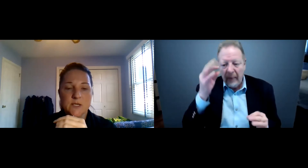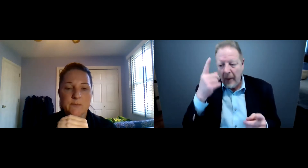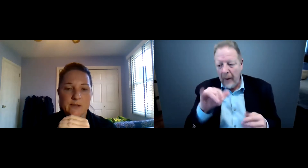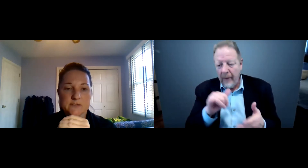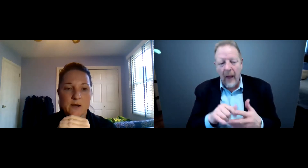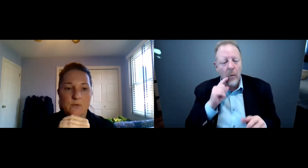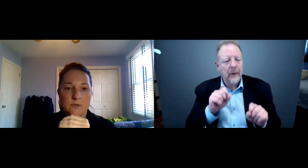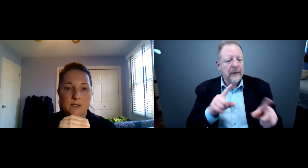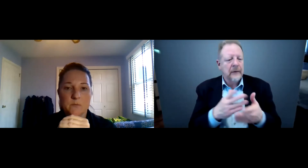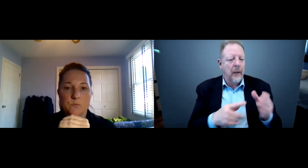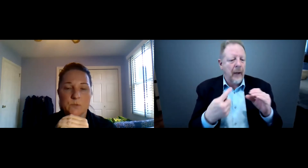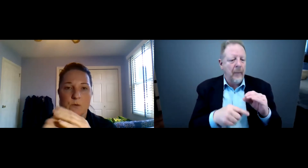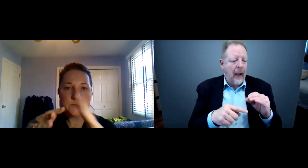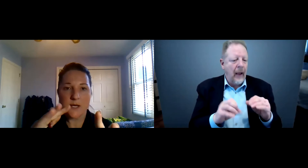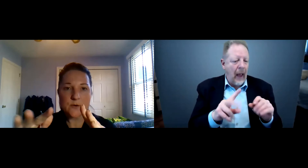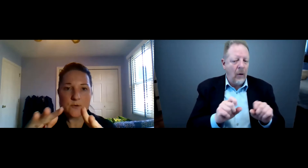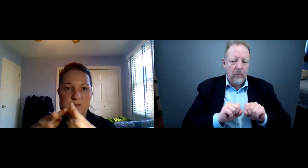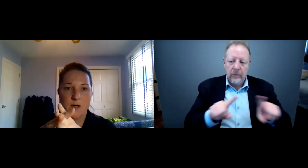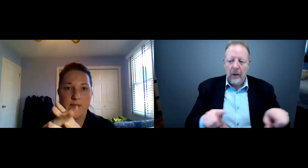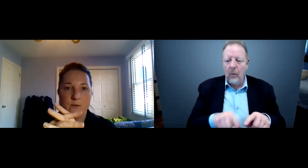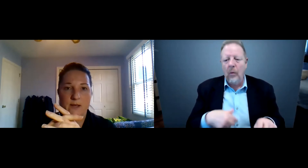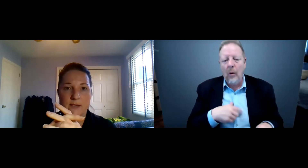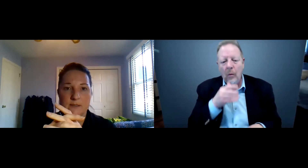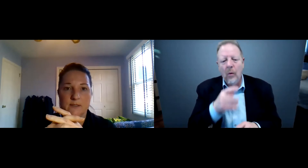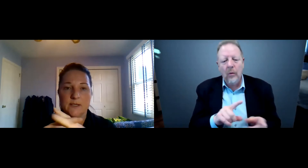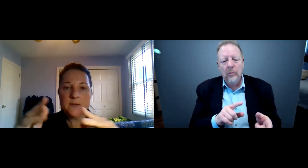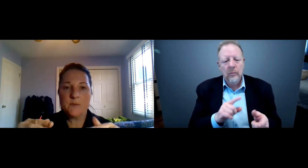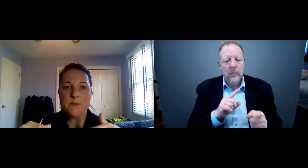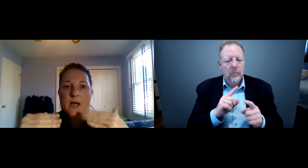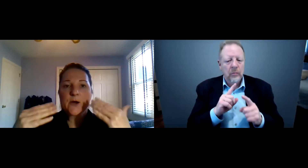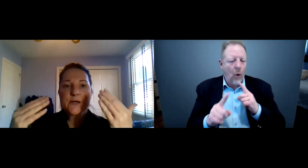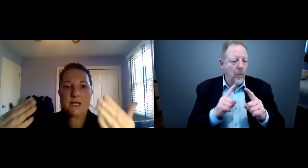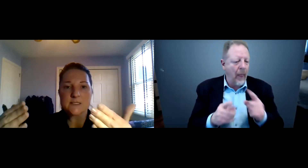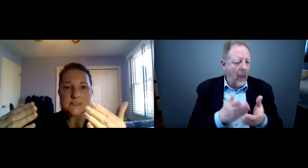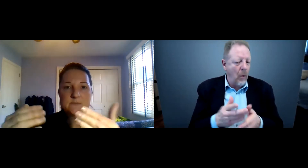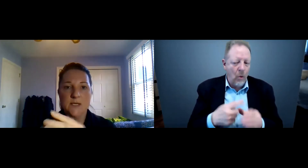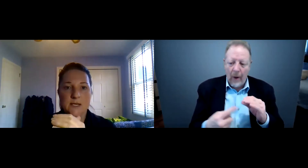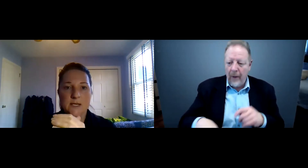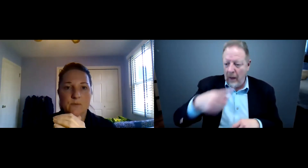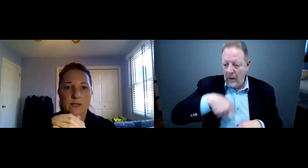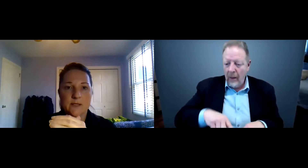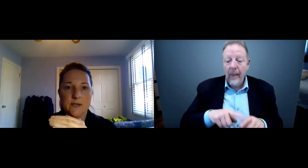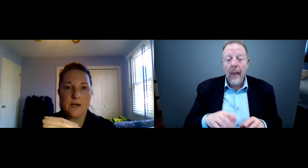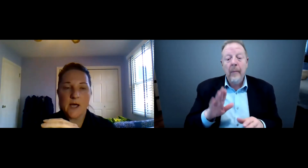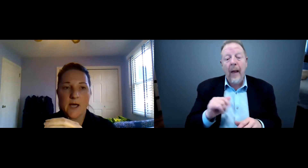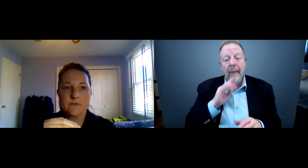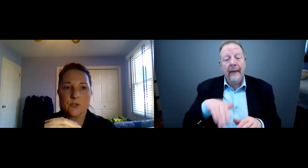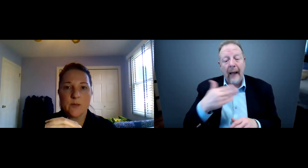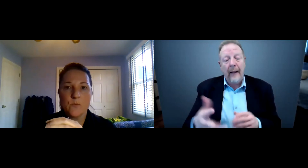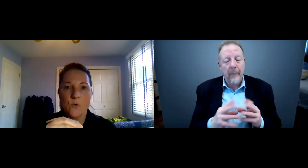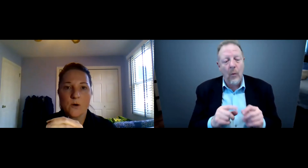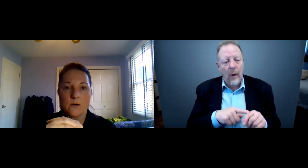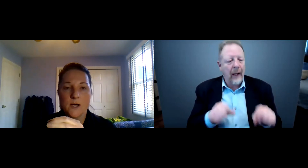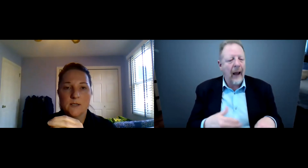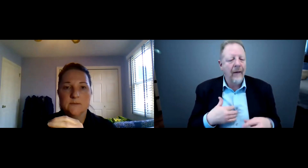send some emails out and, we'll kind of correspond that way. And maybe by our next meeting, we can have a little